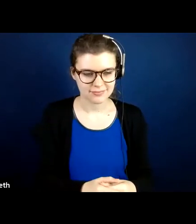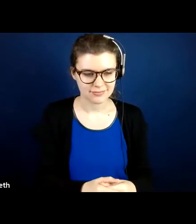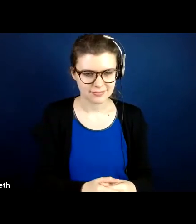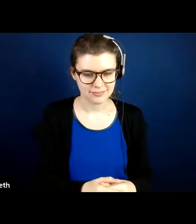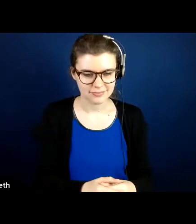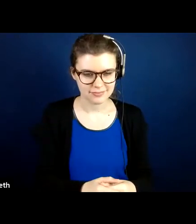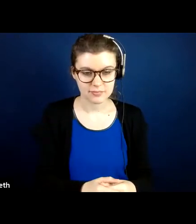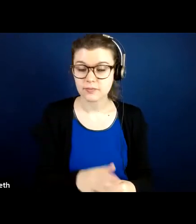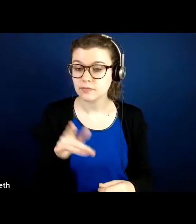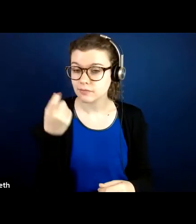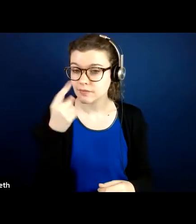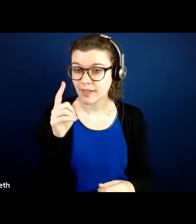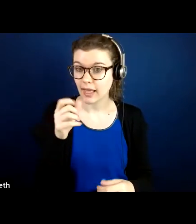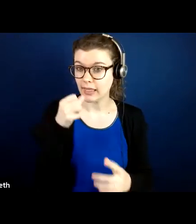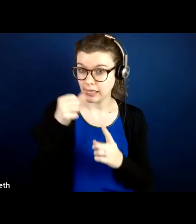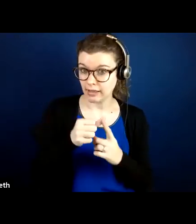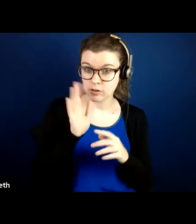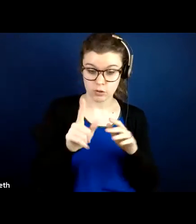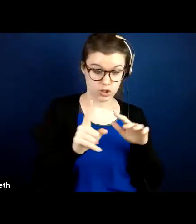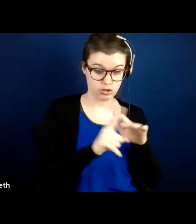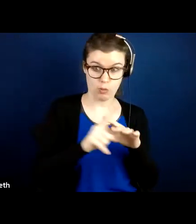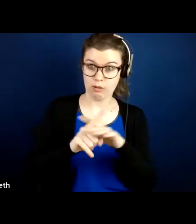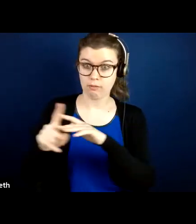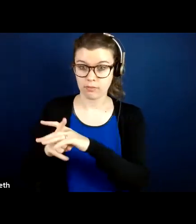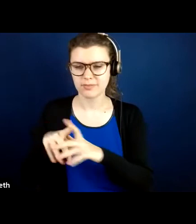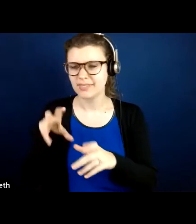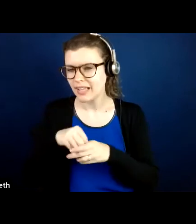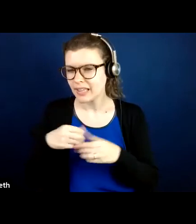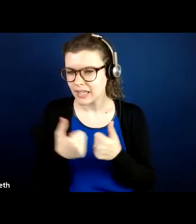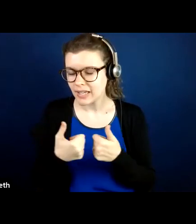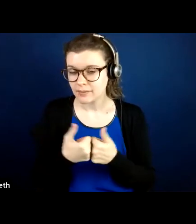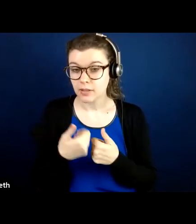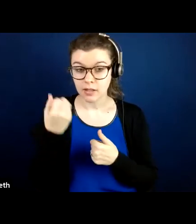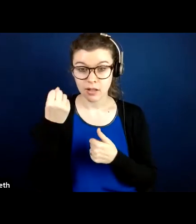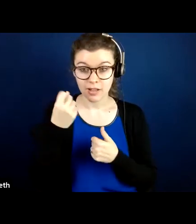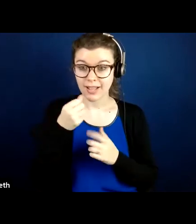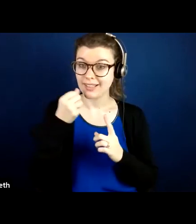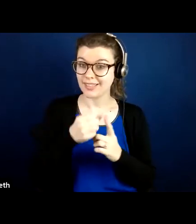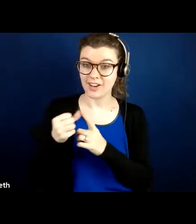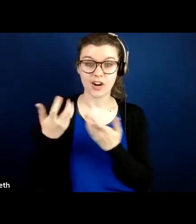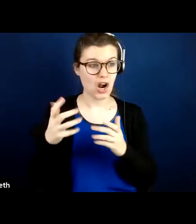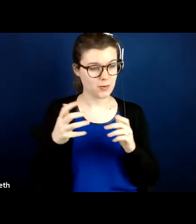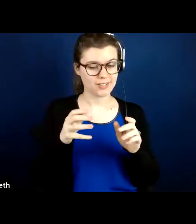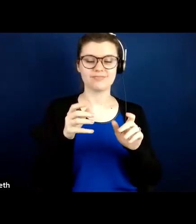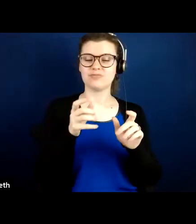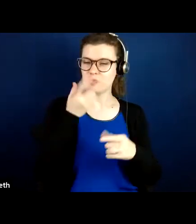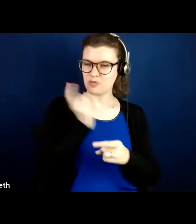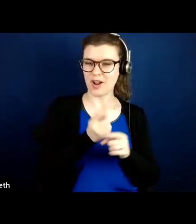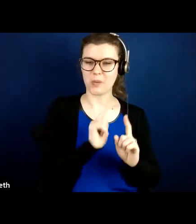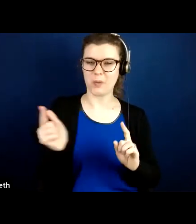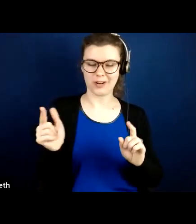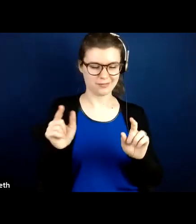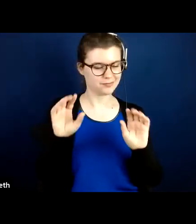the letters that are going to be revealed to you here and there within the game are not going to be in order of how to spell the